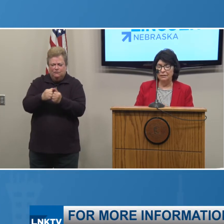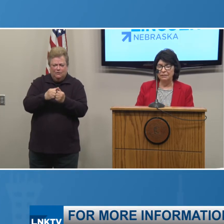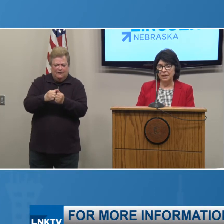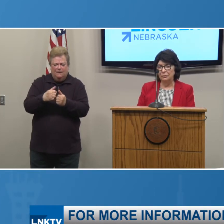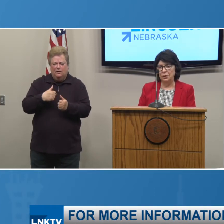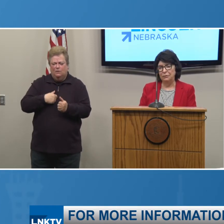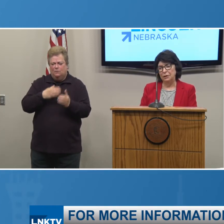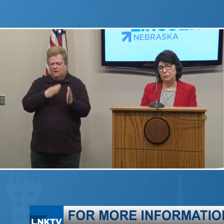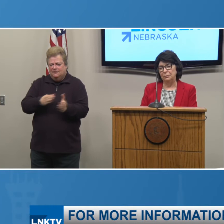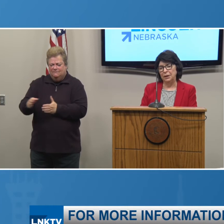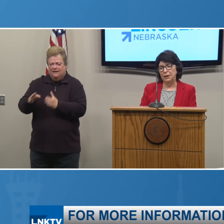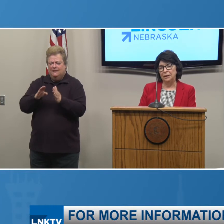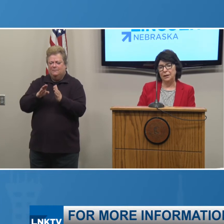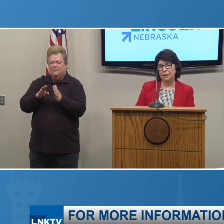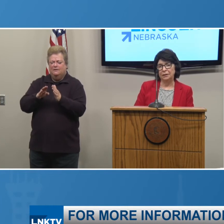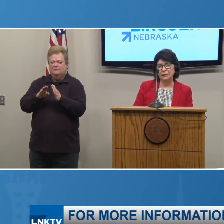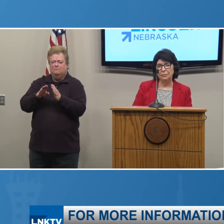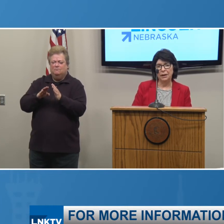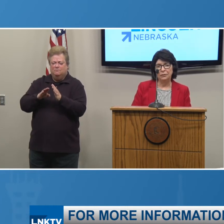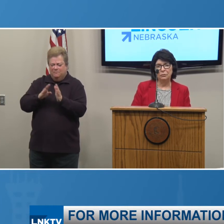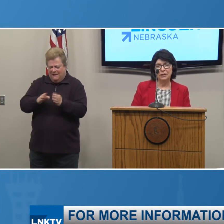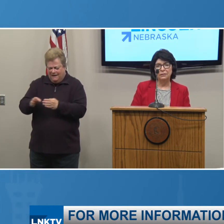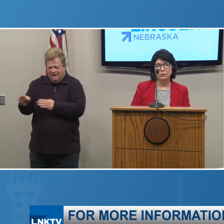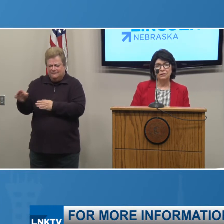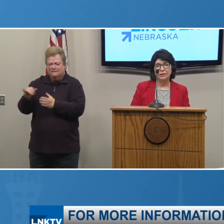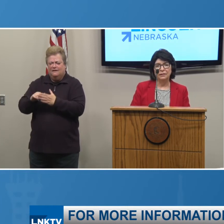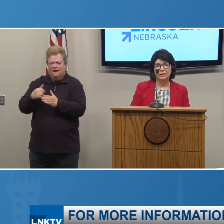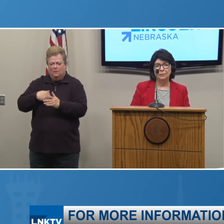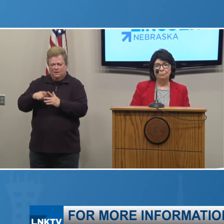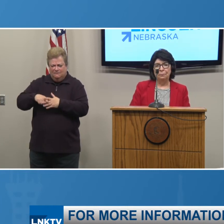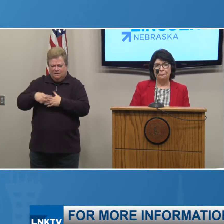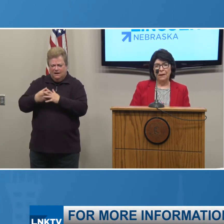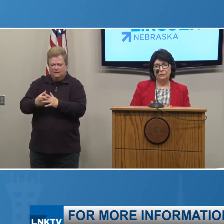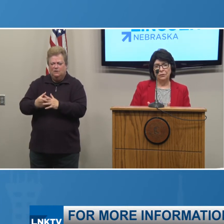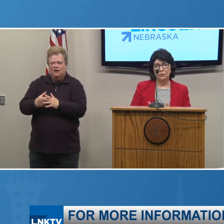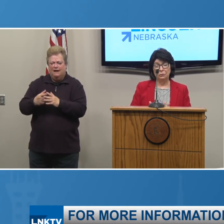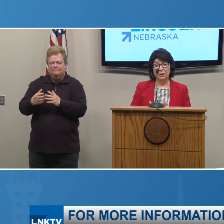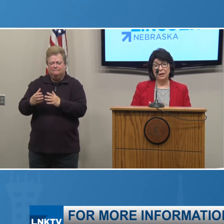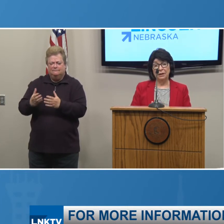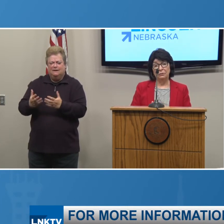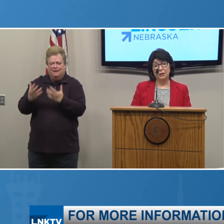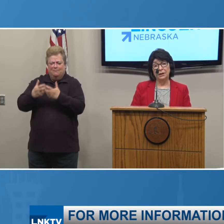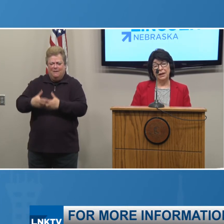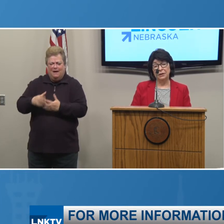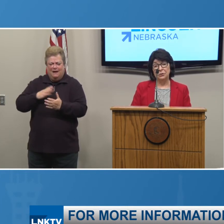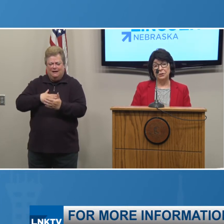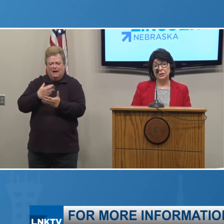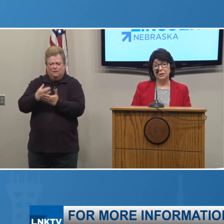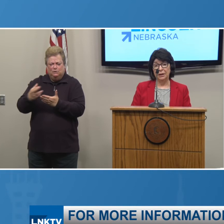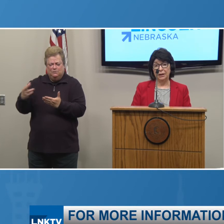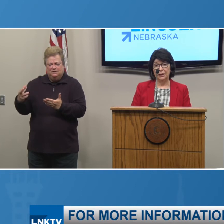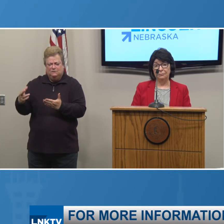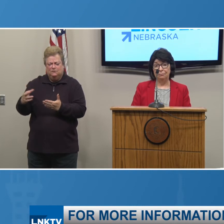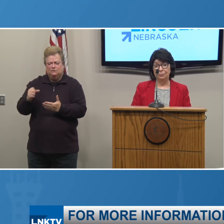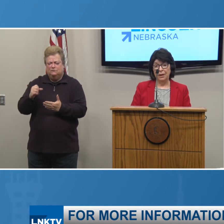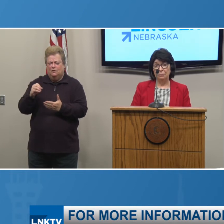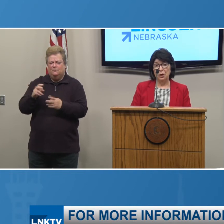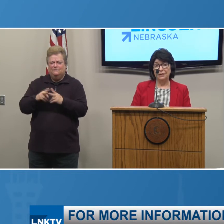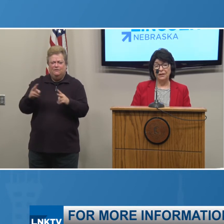developed plans that we've implemented and combined resources. So it was really a really